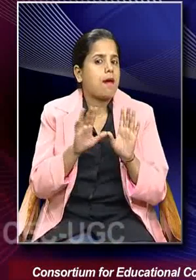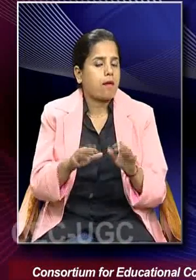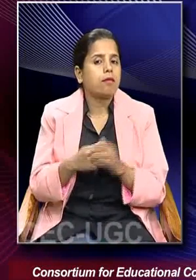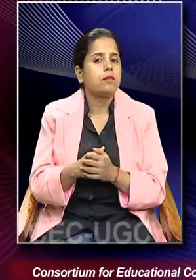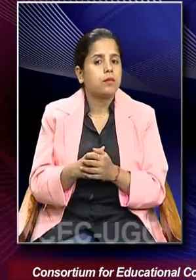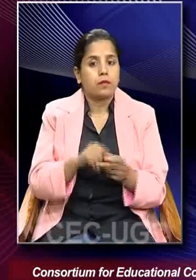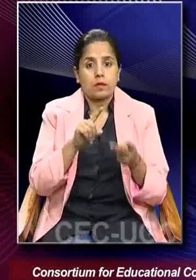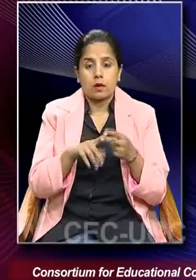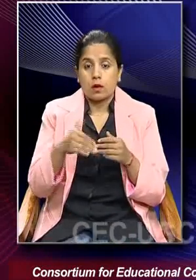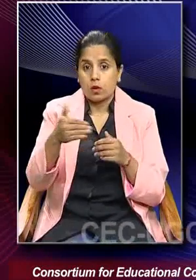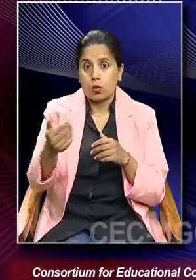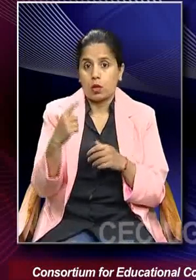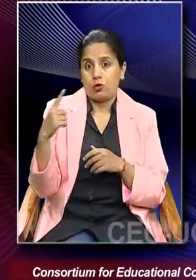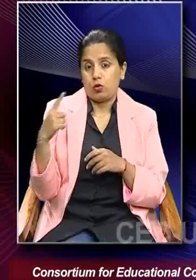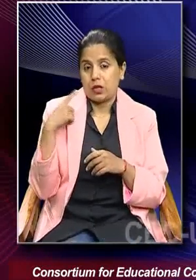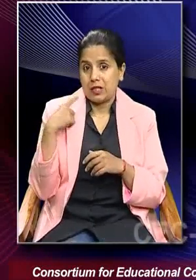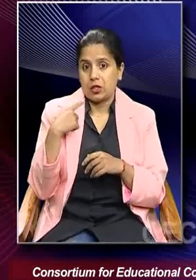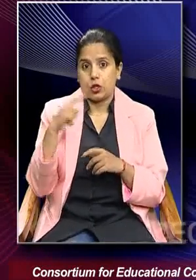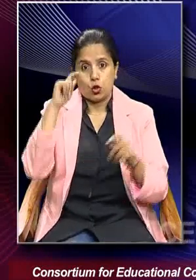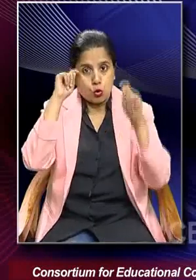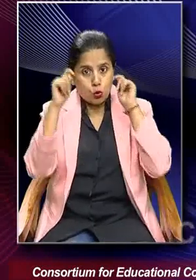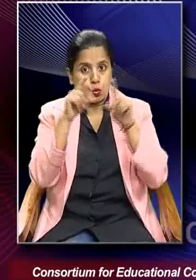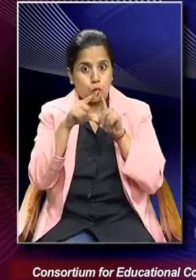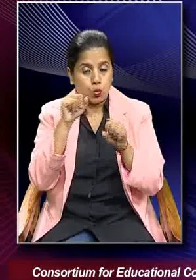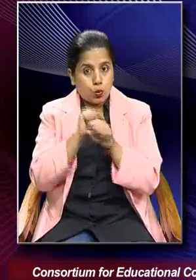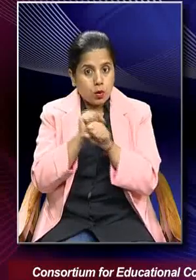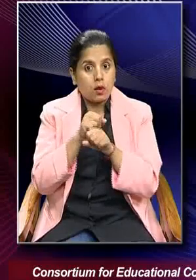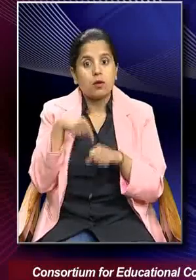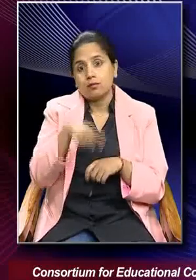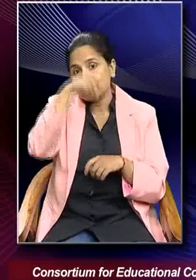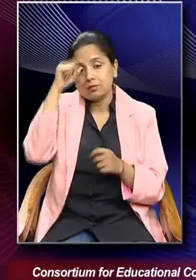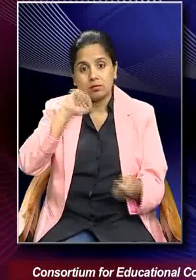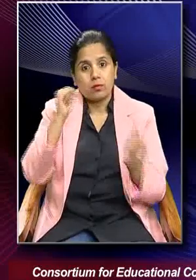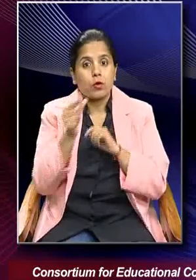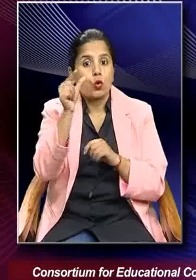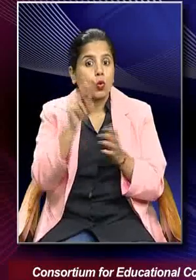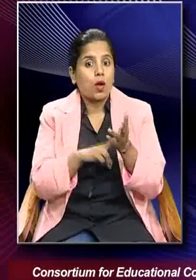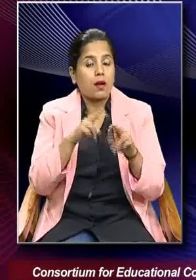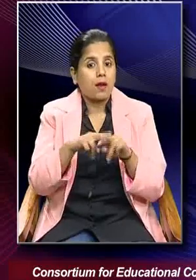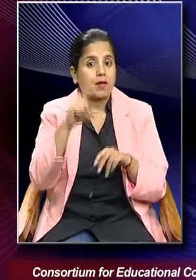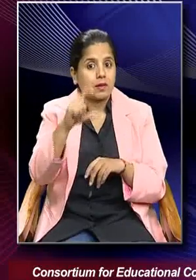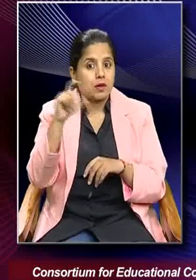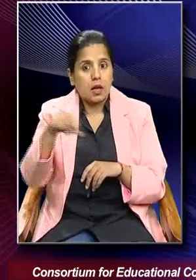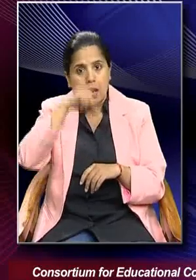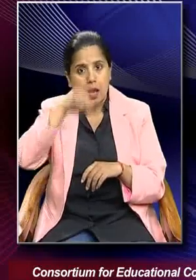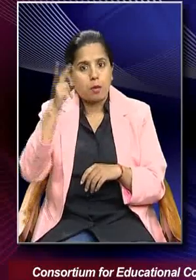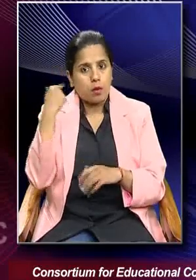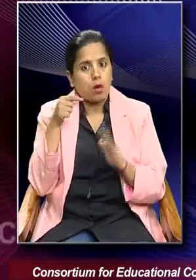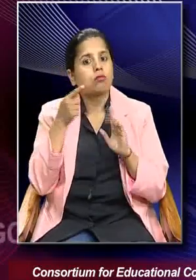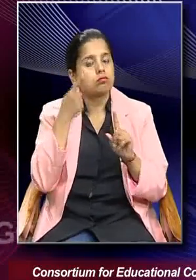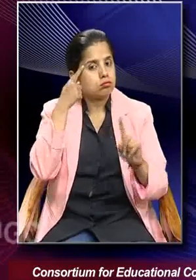Further, playing a leadership role in global climate change, UNFCCC, India has laid down target